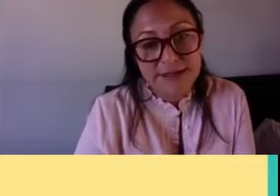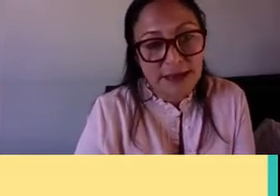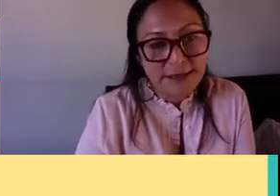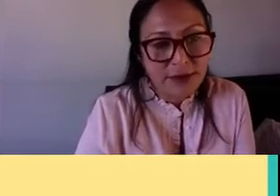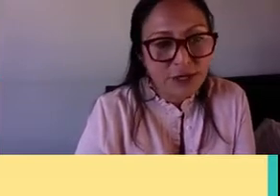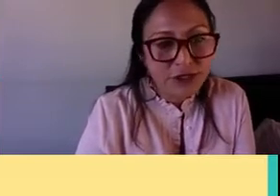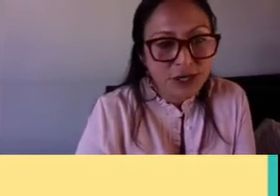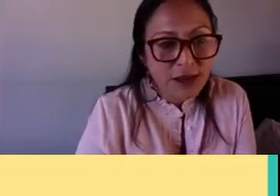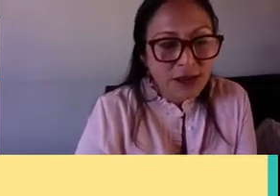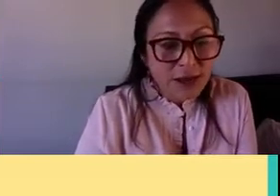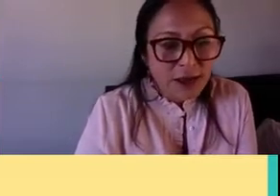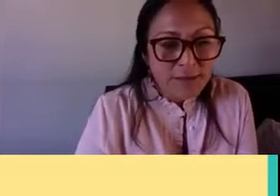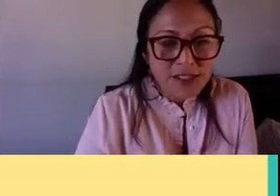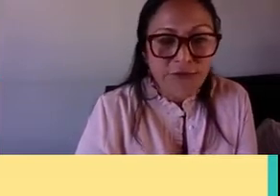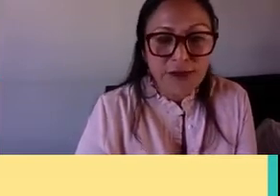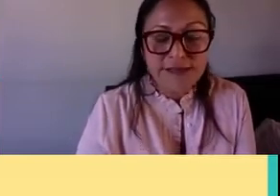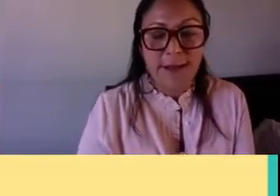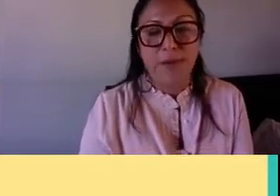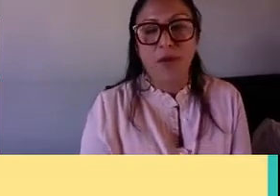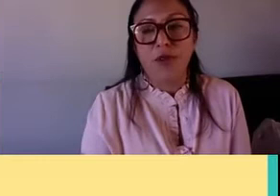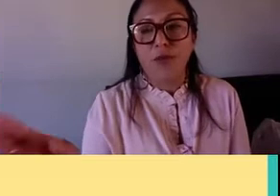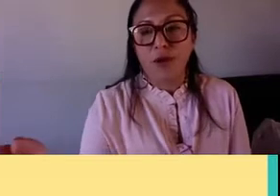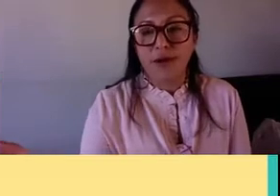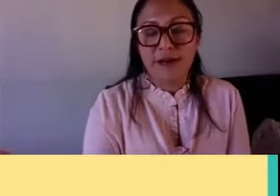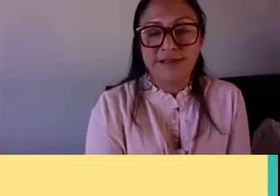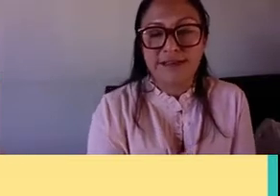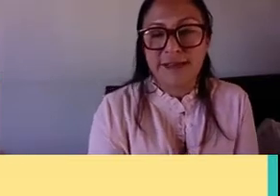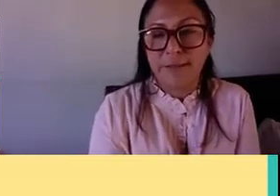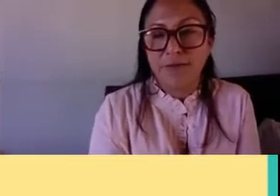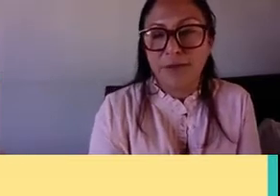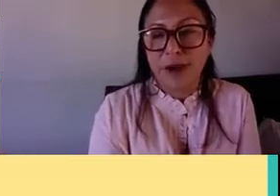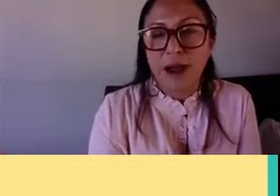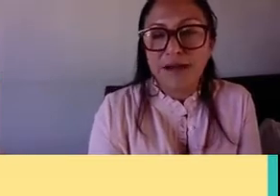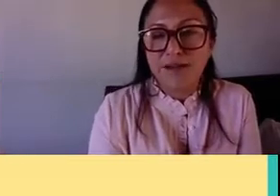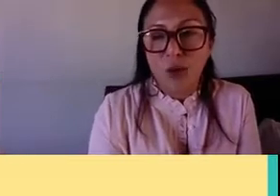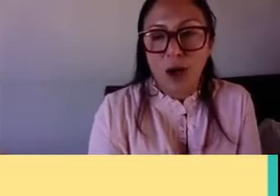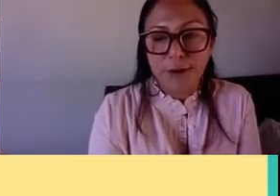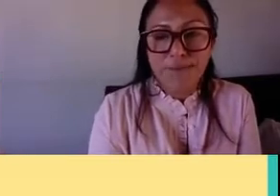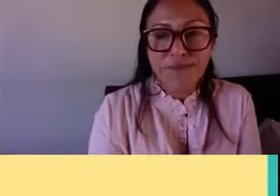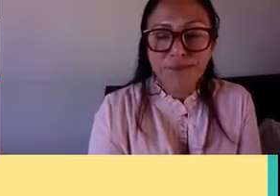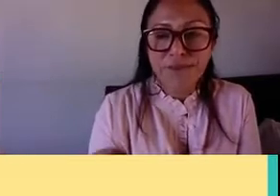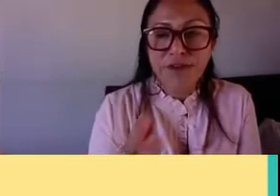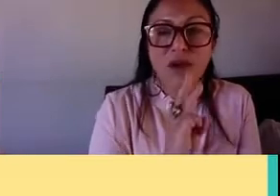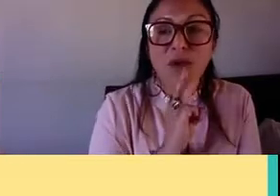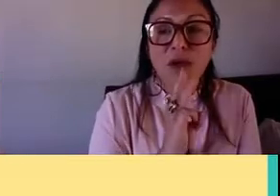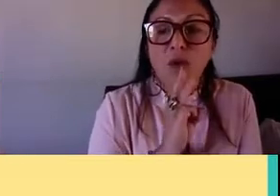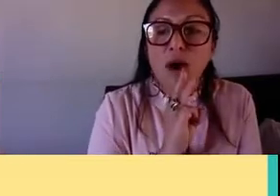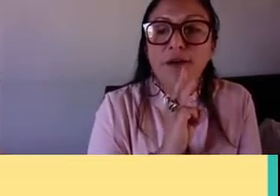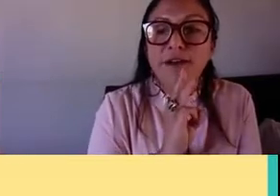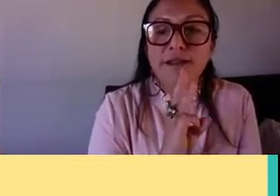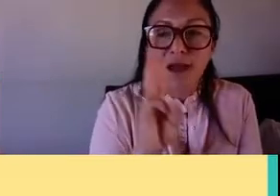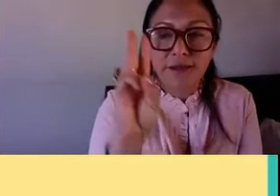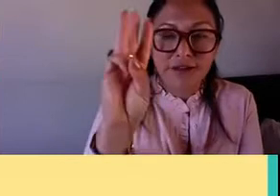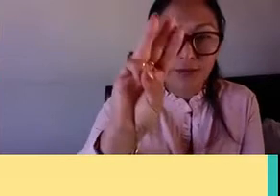to sign language. So for example, here's an example if we want to practice water. So